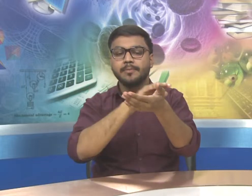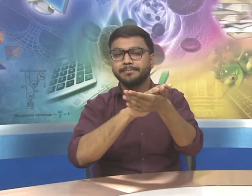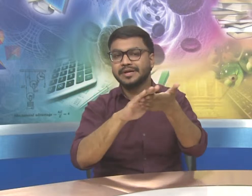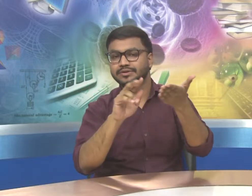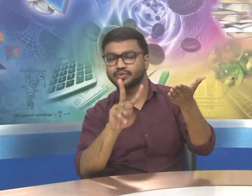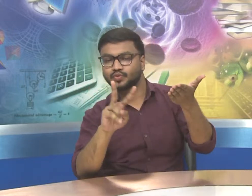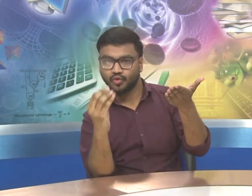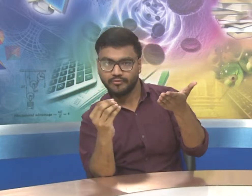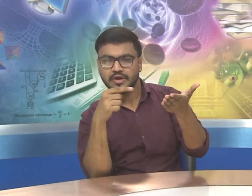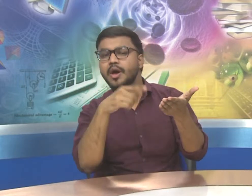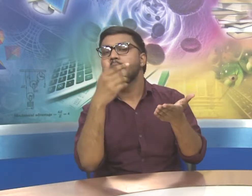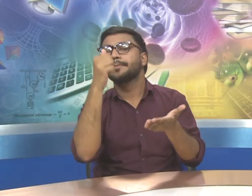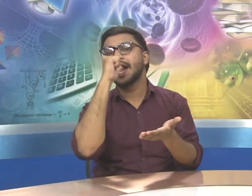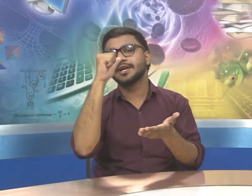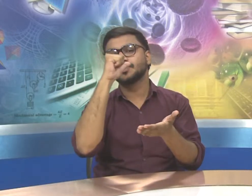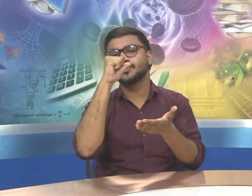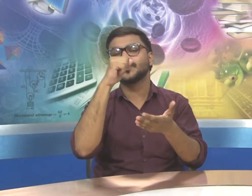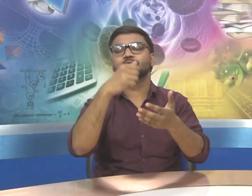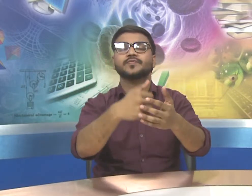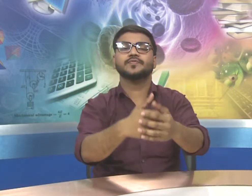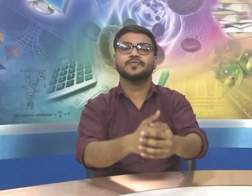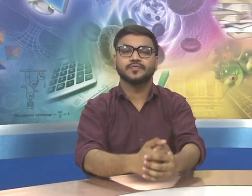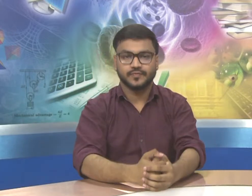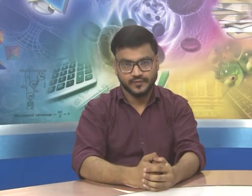molecule of water, which is H2O.